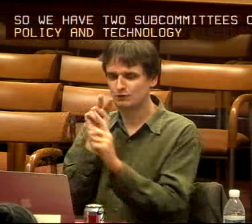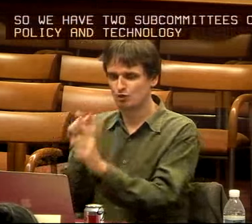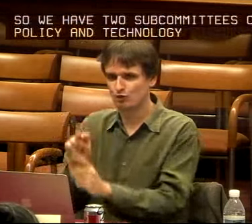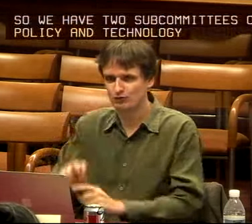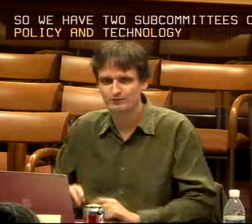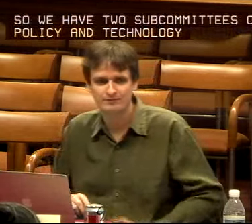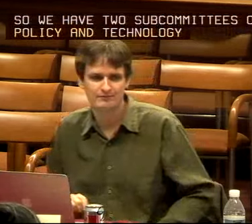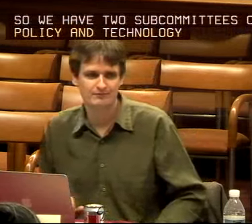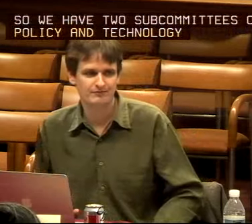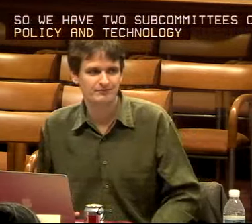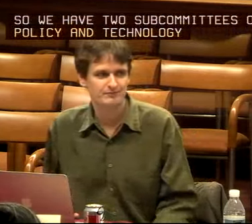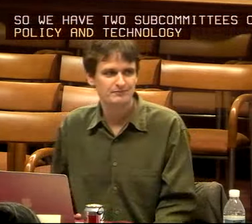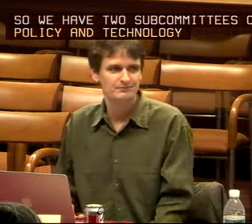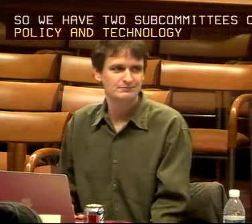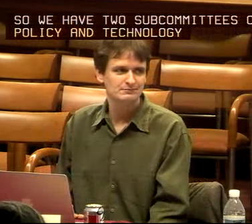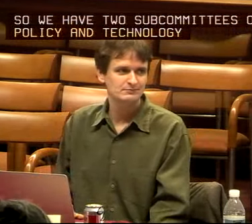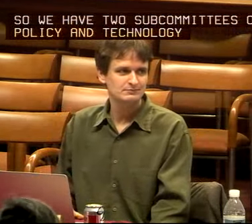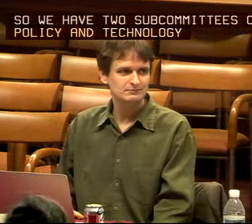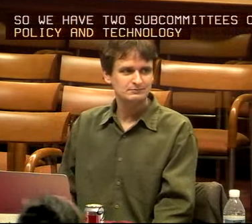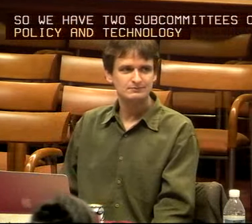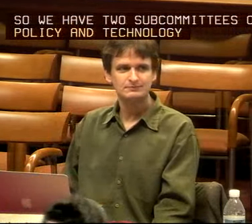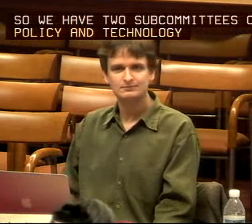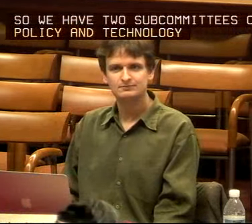but we need a cross-cutting view.